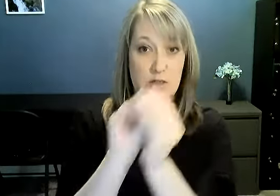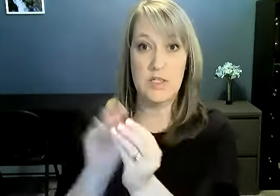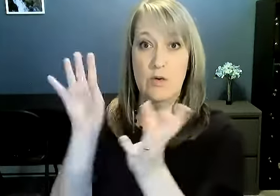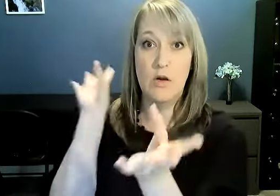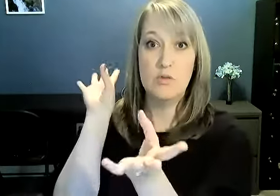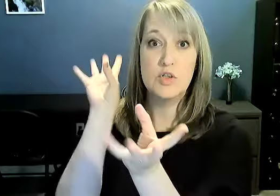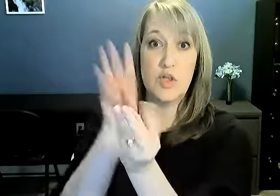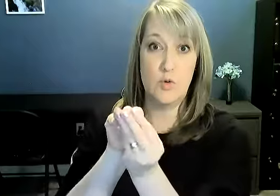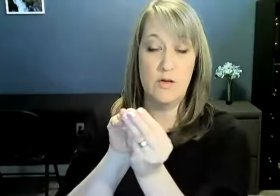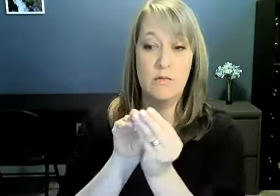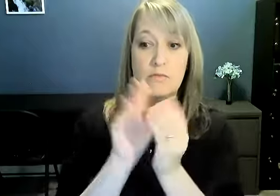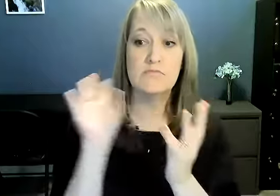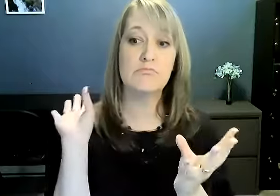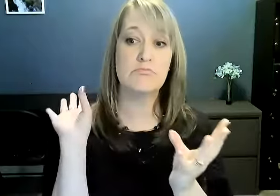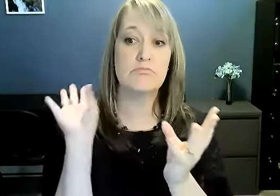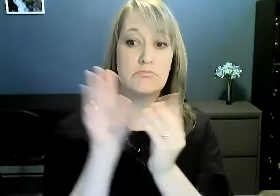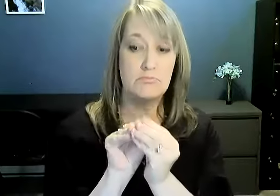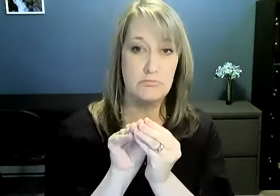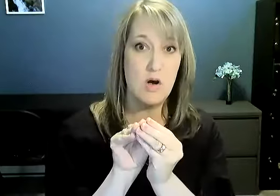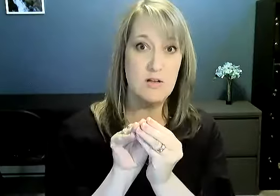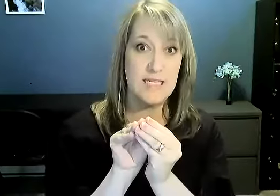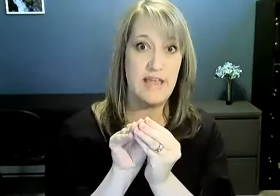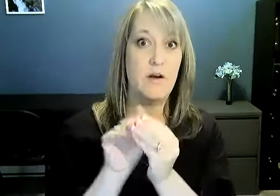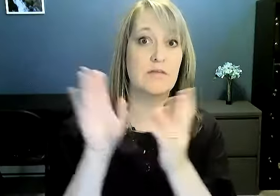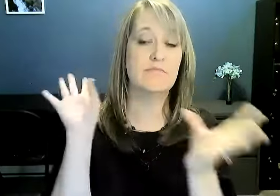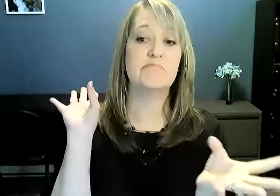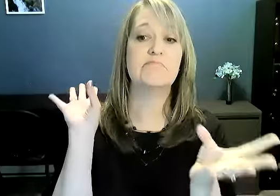too. Total. All together.